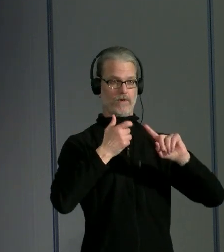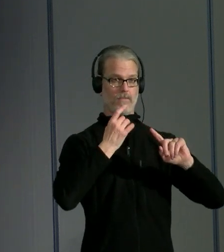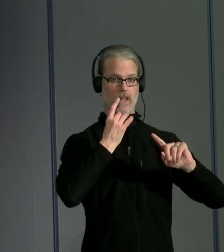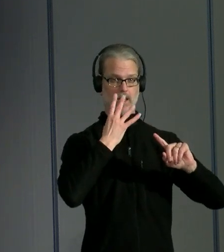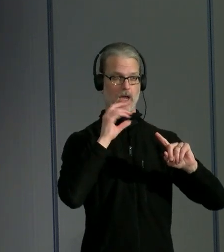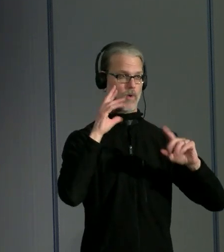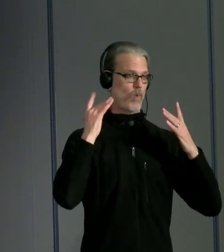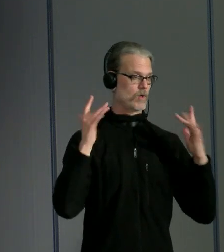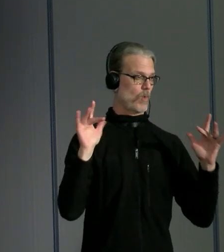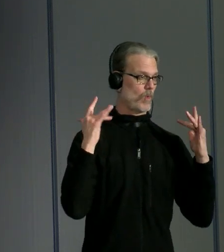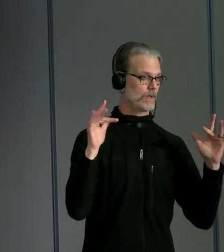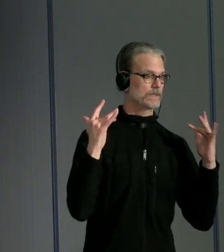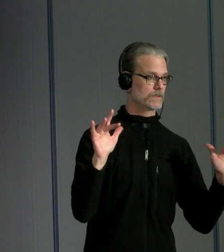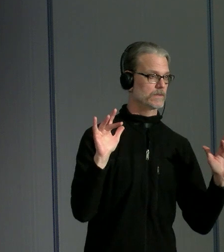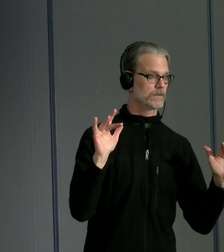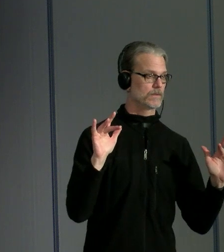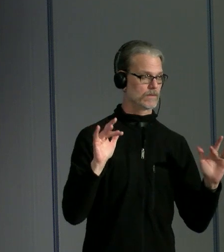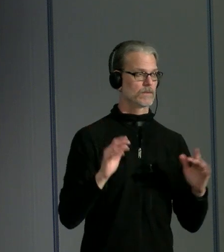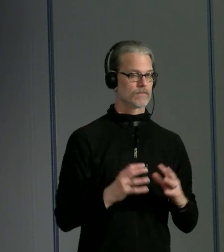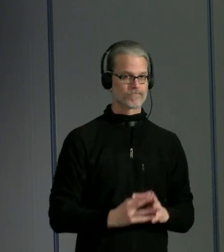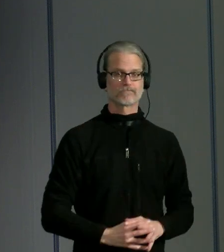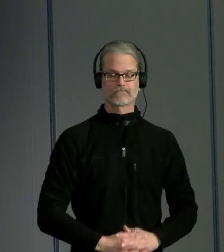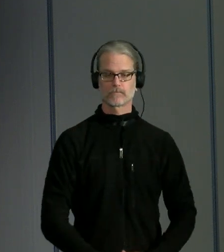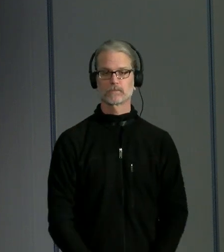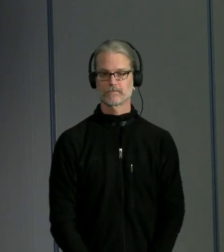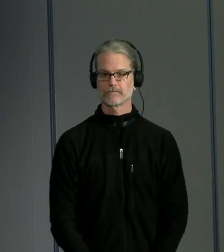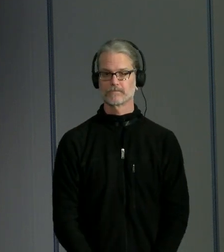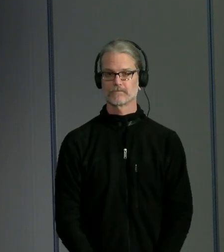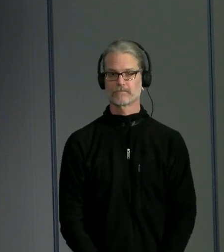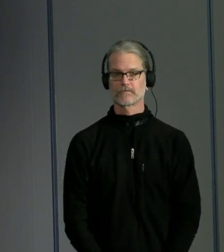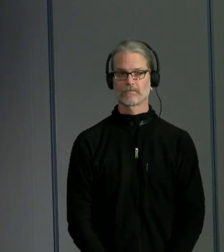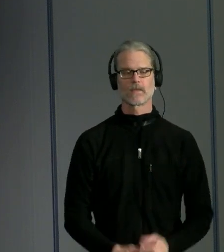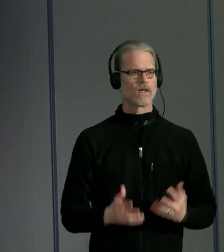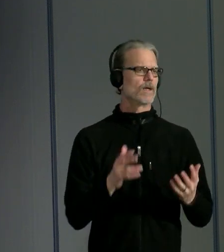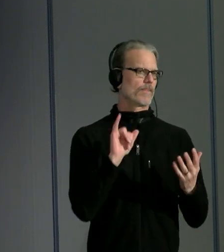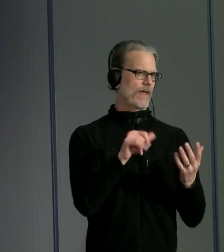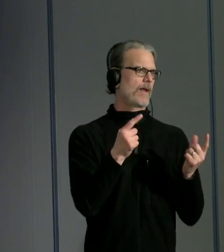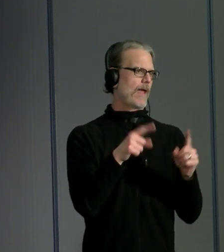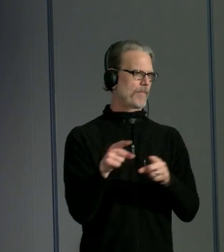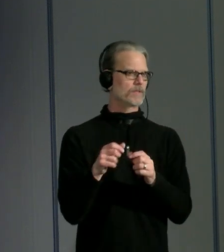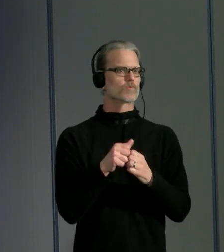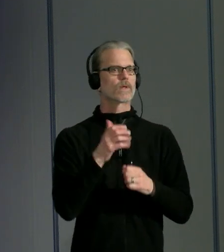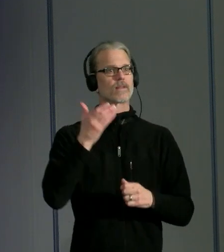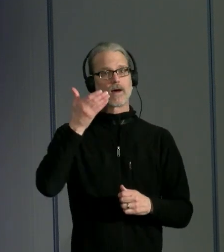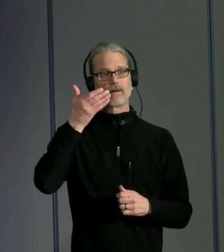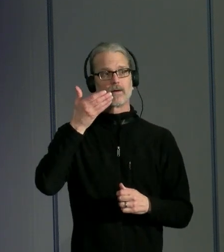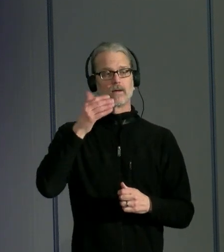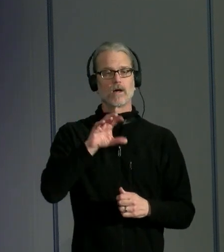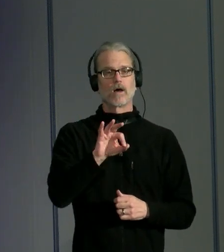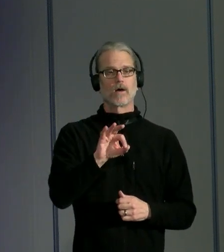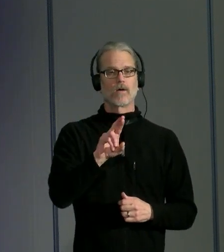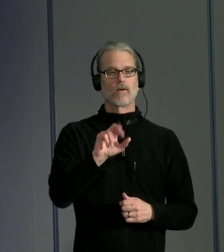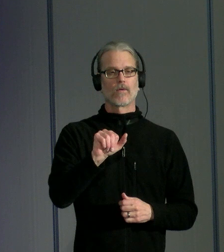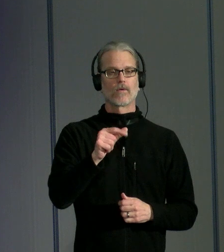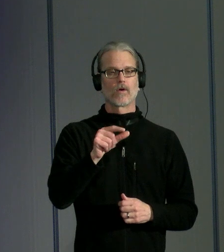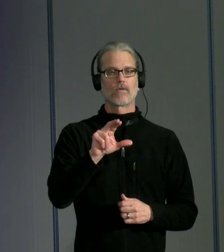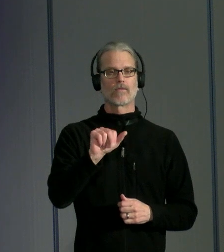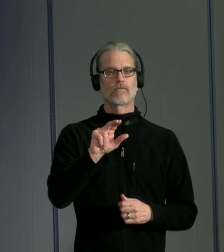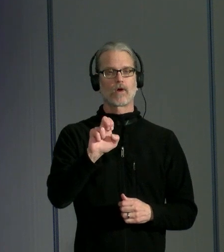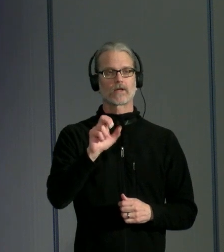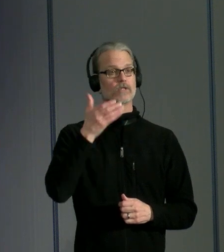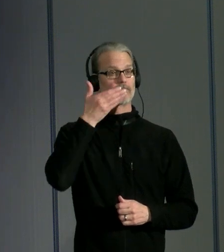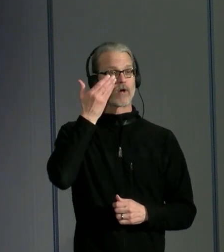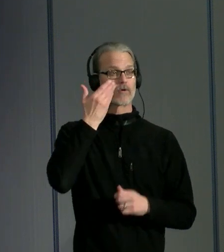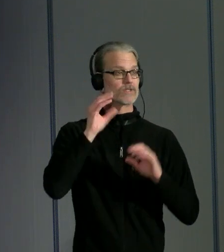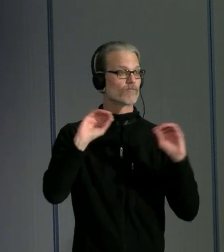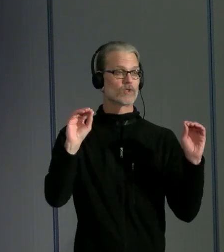whatever it might be impacting the person. We do see this sometimes with a fragrance-free zone within a presentation